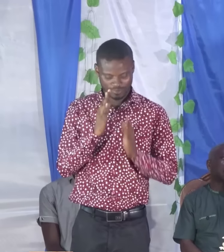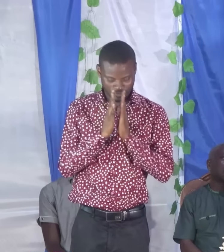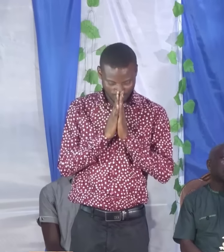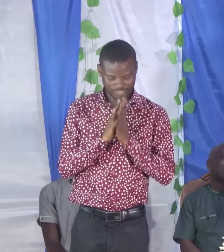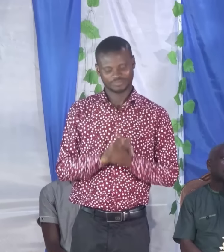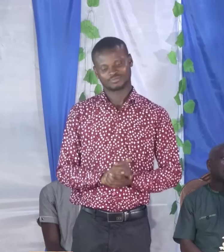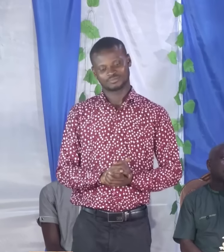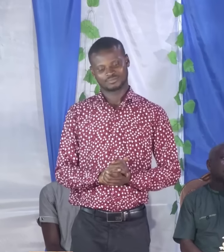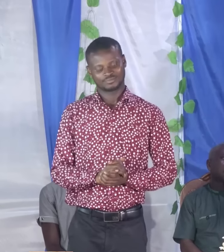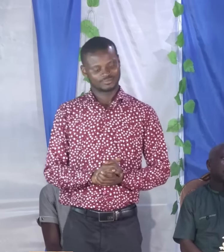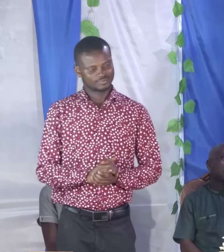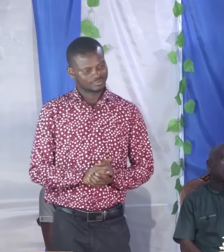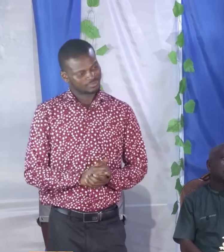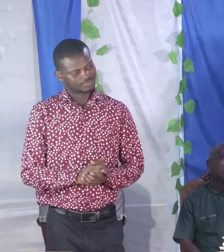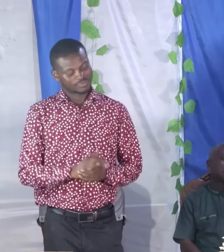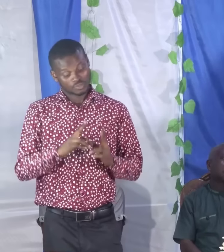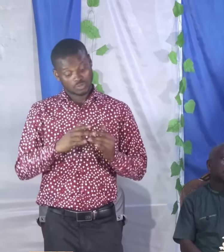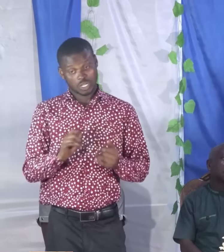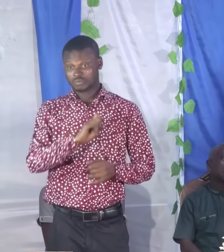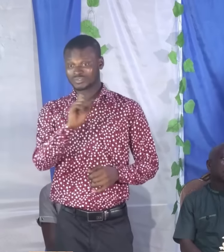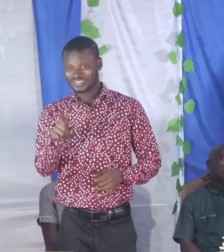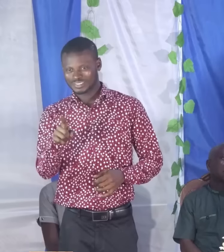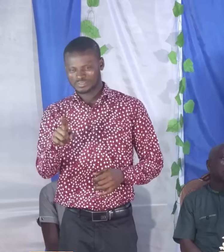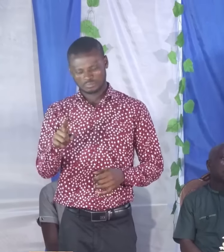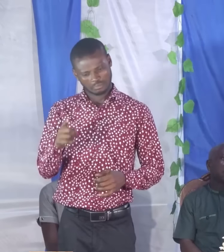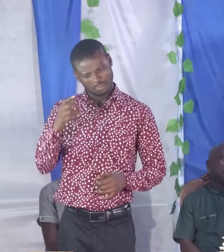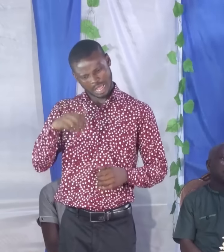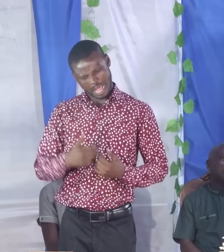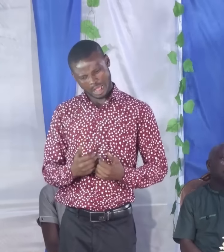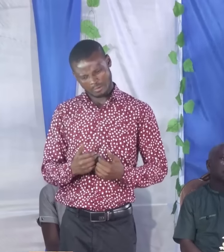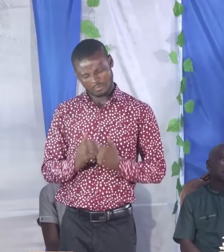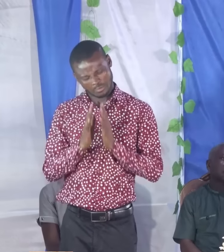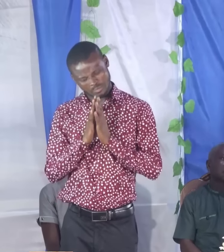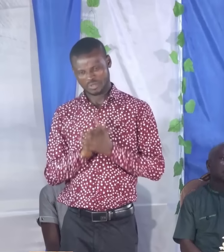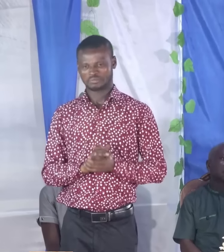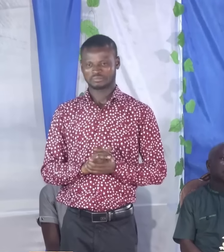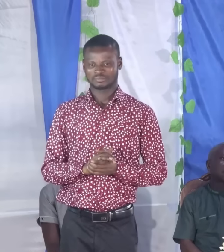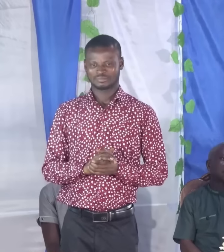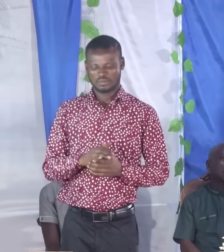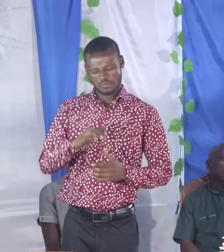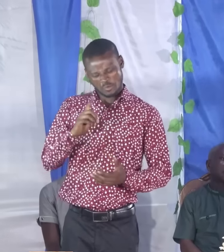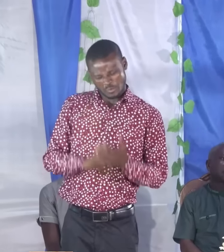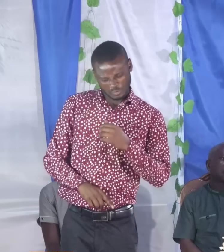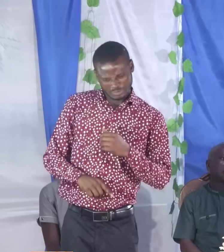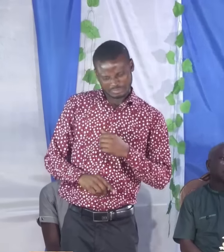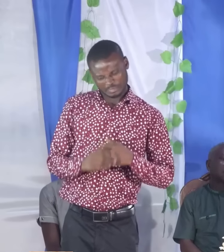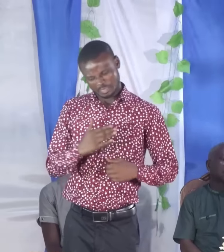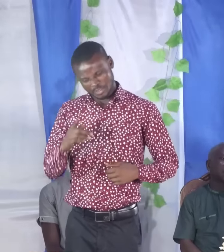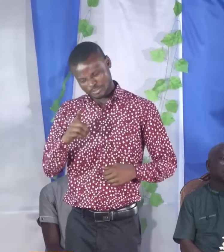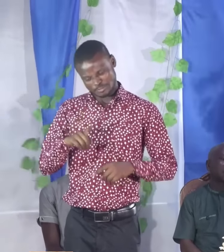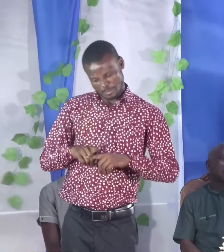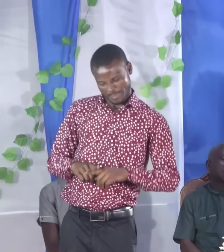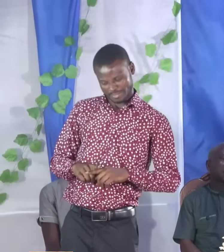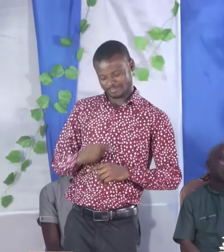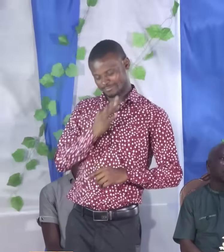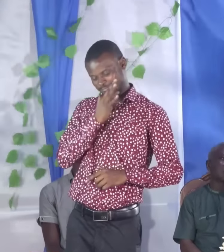we fasting. Ede ho na ya wo bo mpa ye. Selfishness. Se o benya visa eno ho